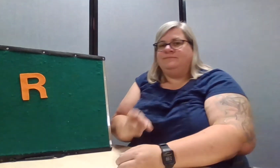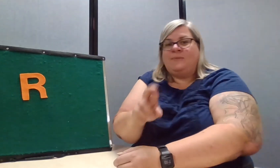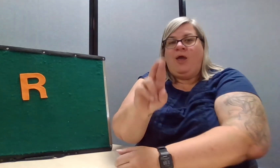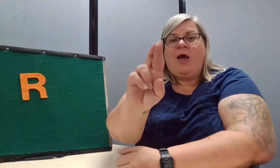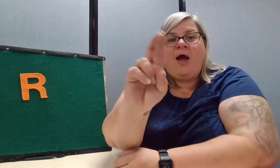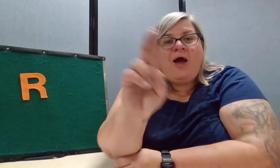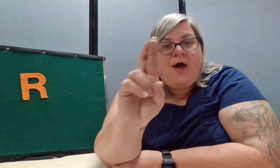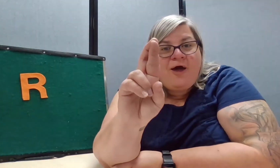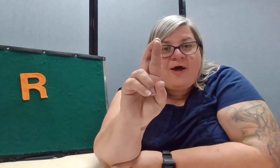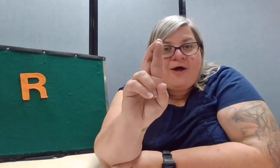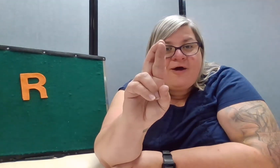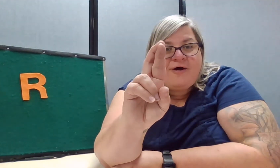Now we have the letter R.